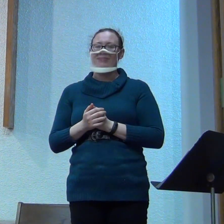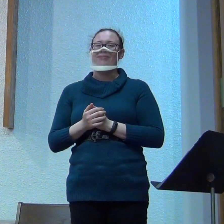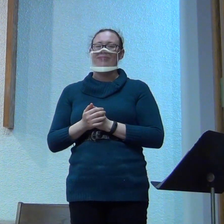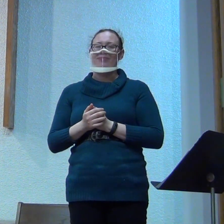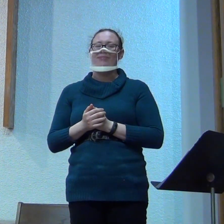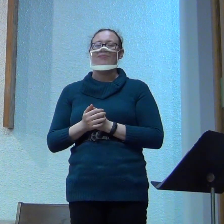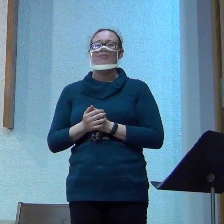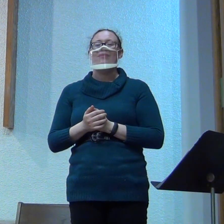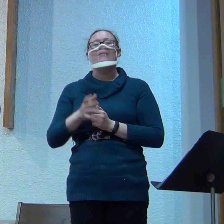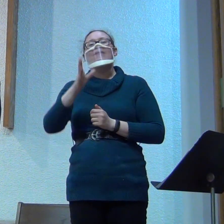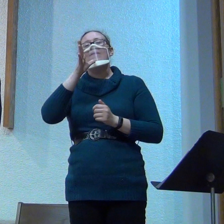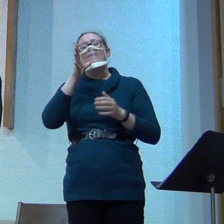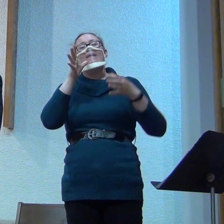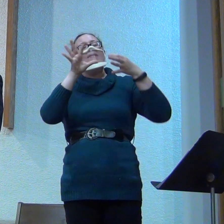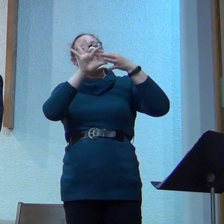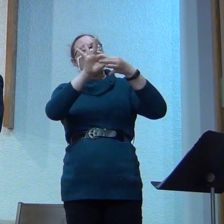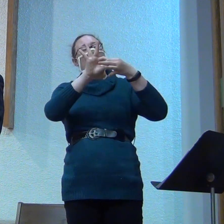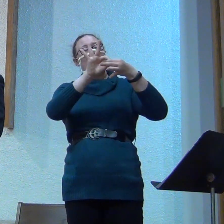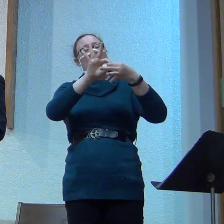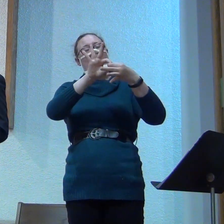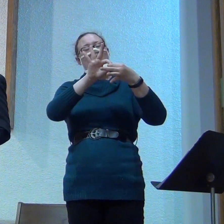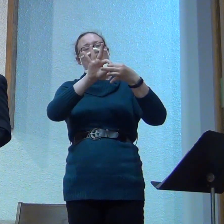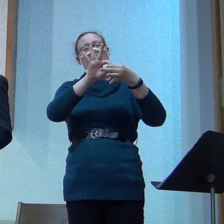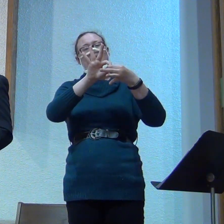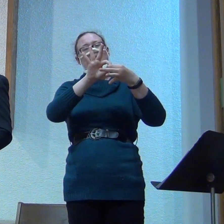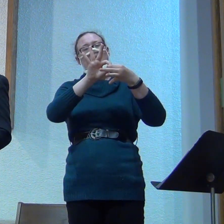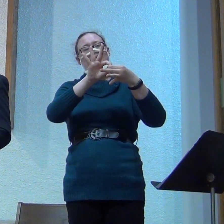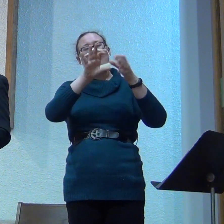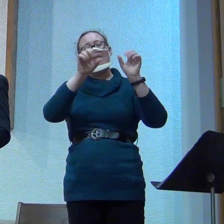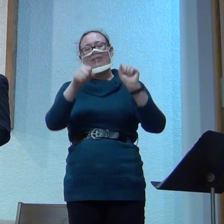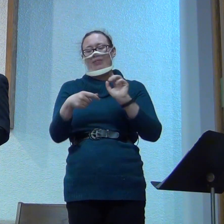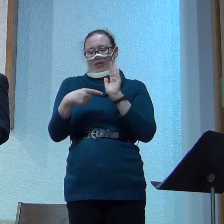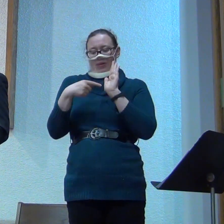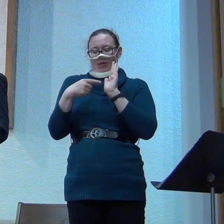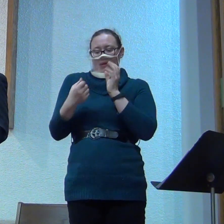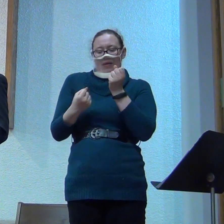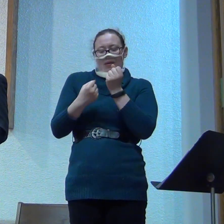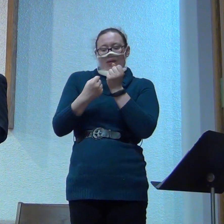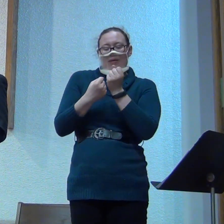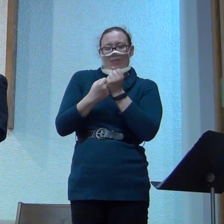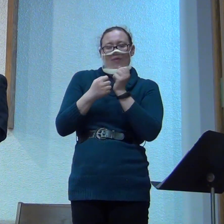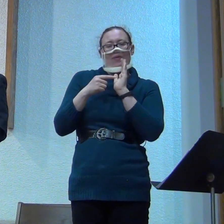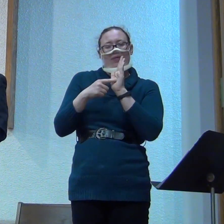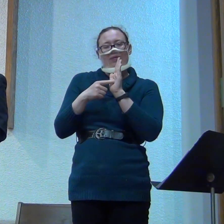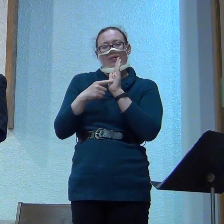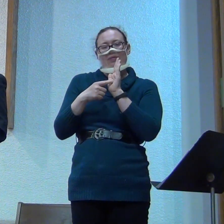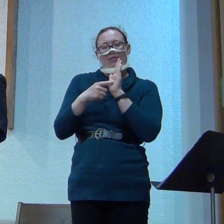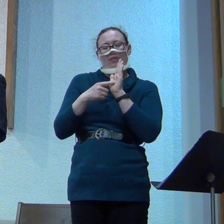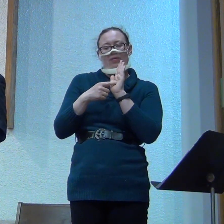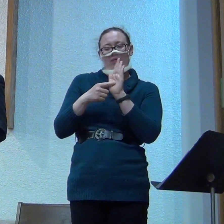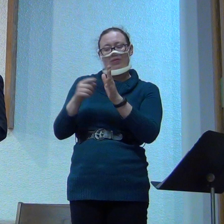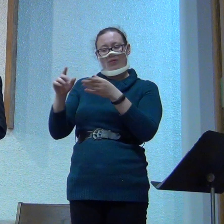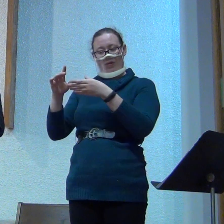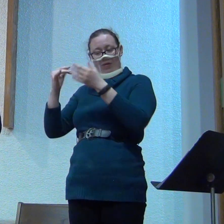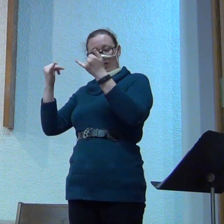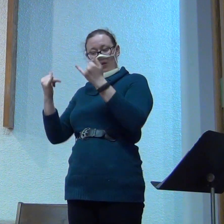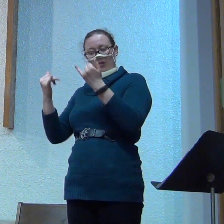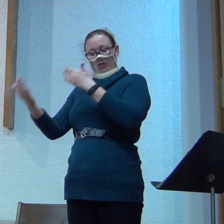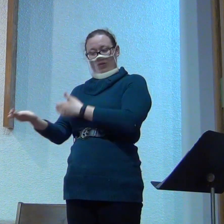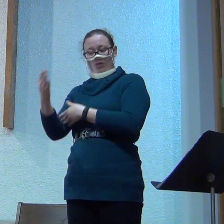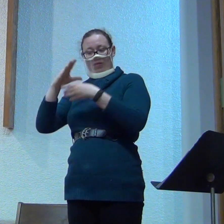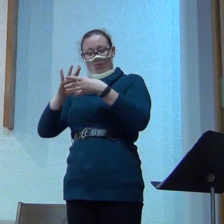Our relationship with our mother is illustrated by this passage this morning. Is supposed to be one of those things